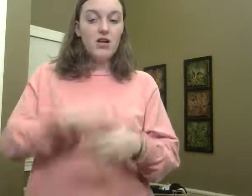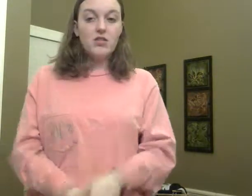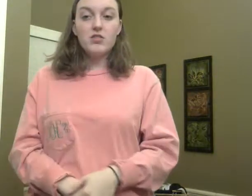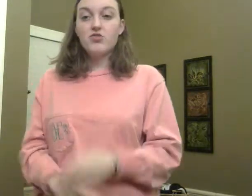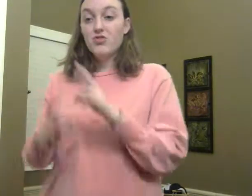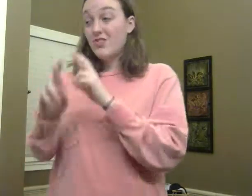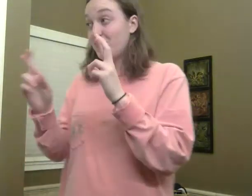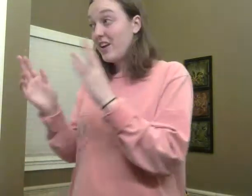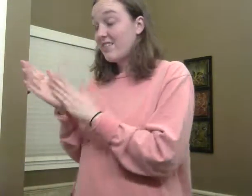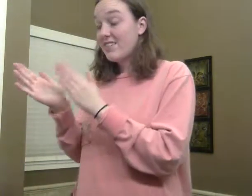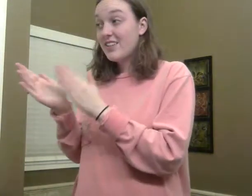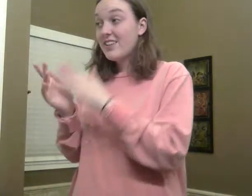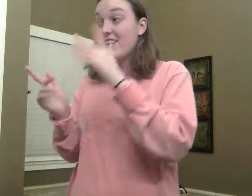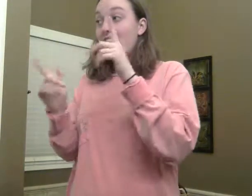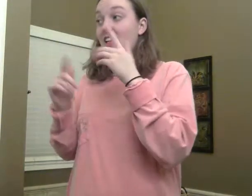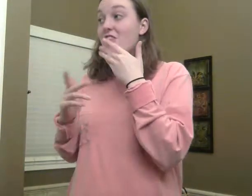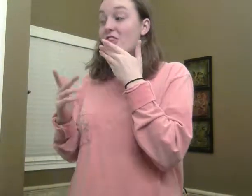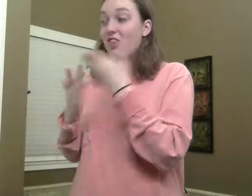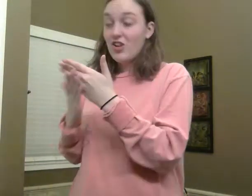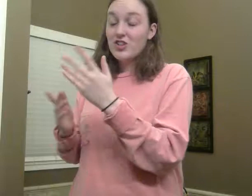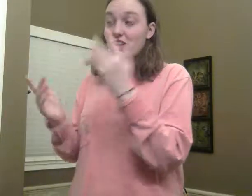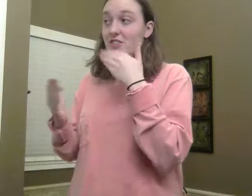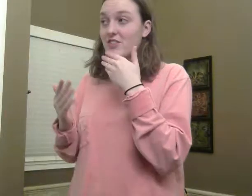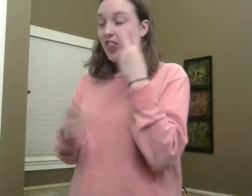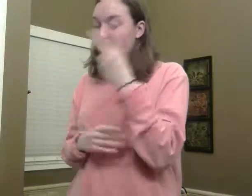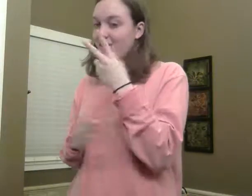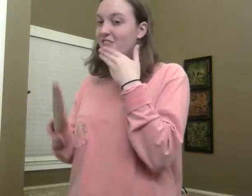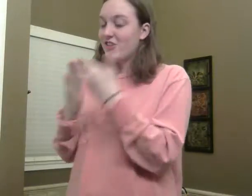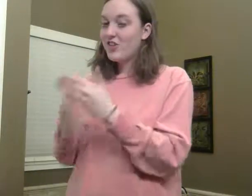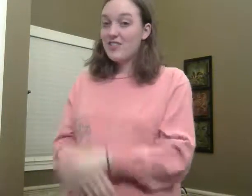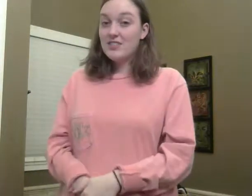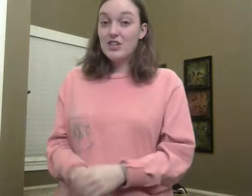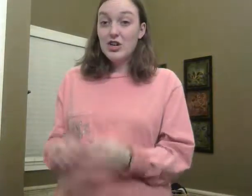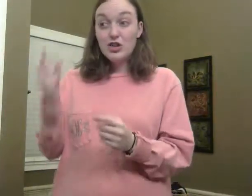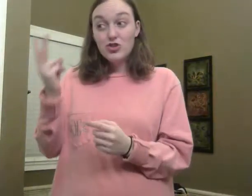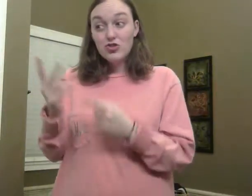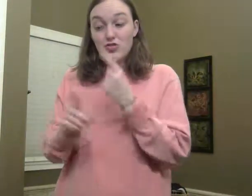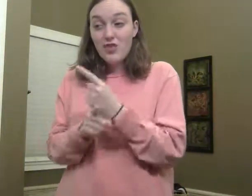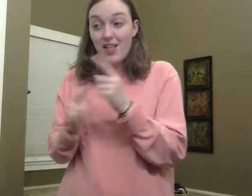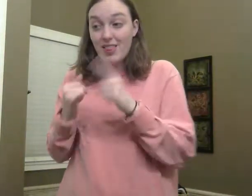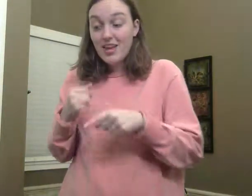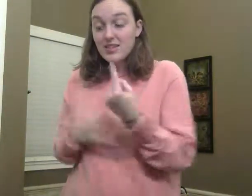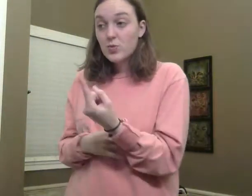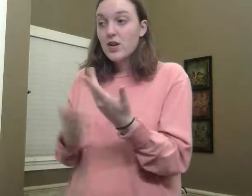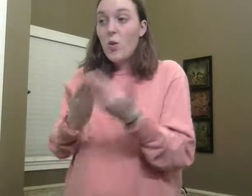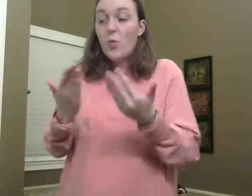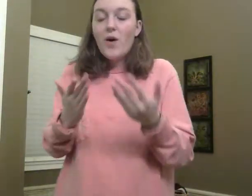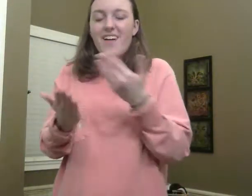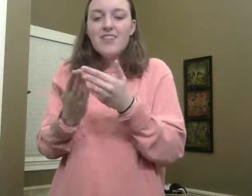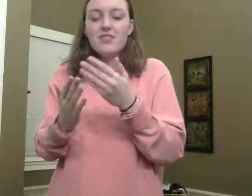Looking good. 2 out of 3. Let's see if they can get the last one. What fact can you select to show the speed of a